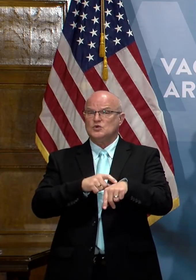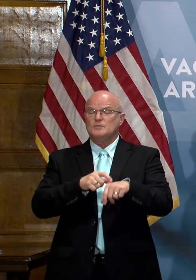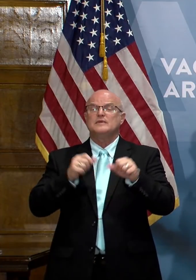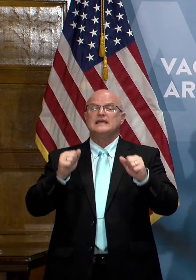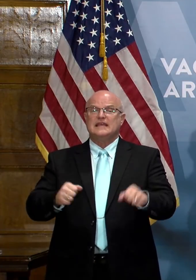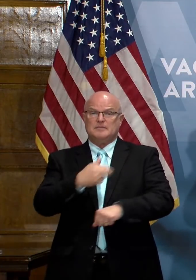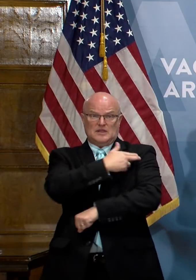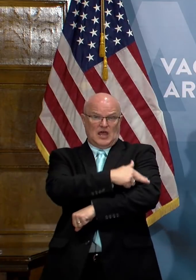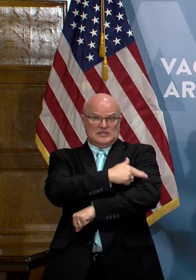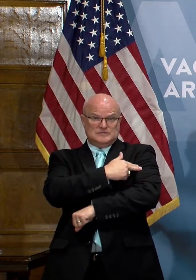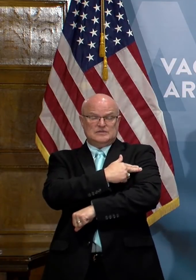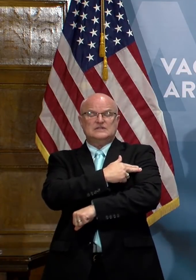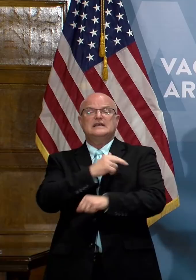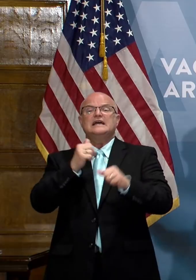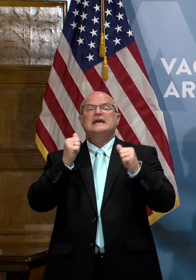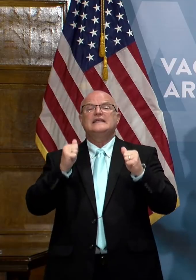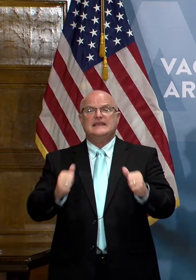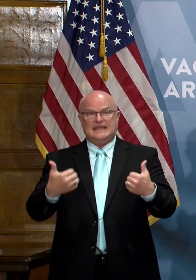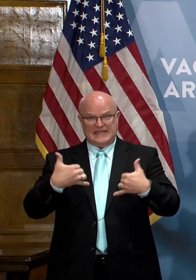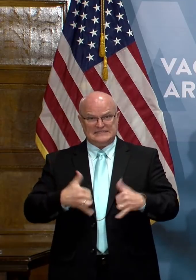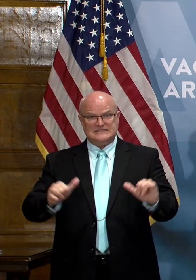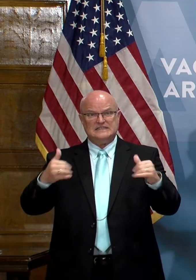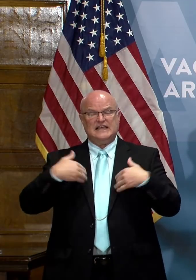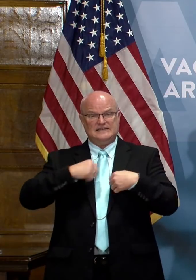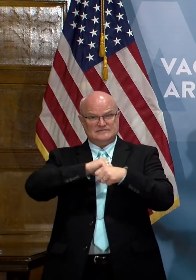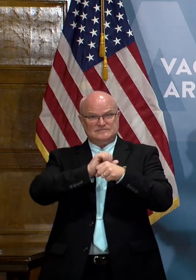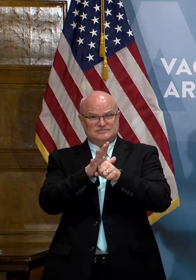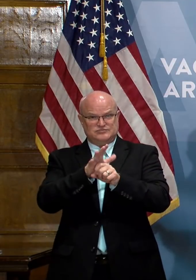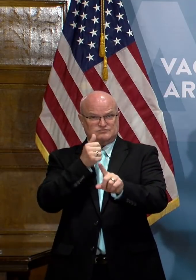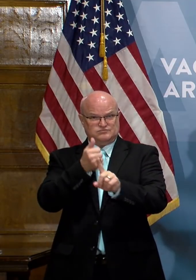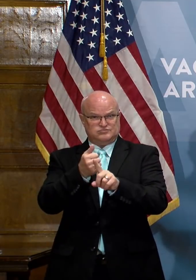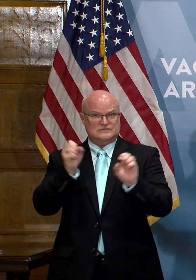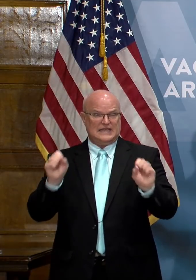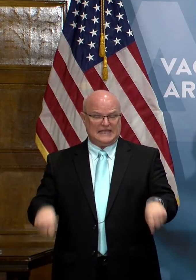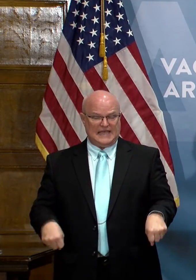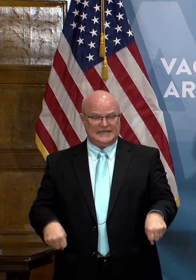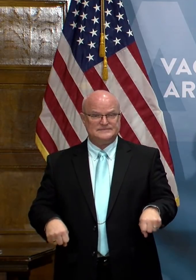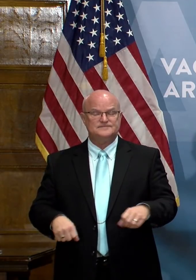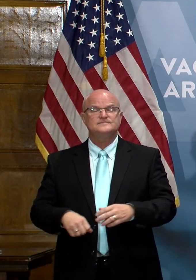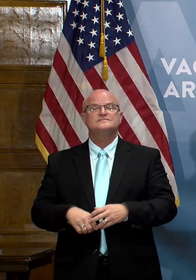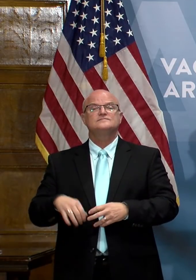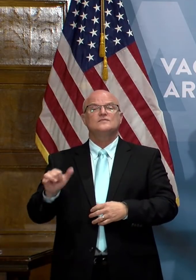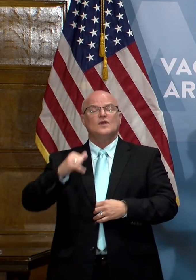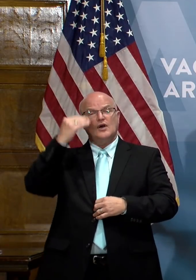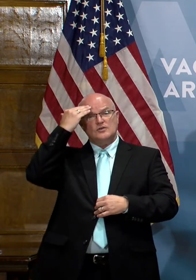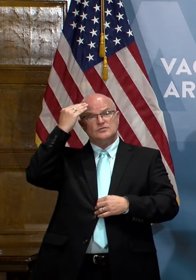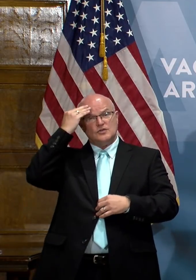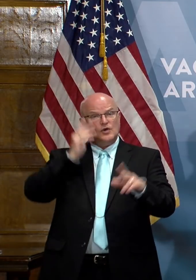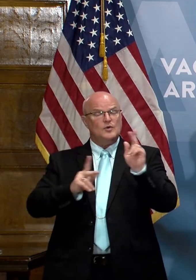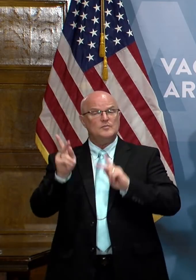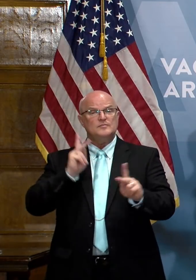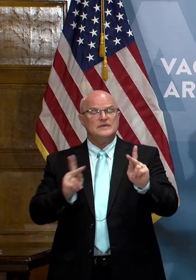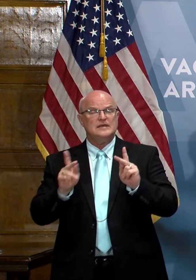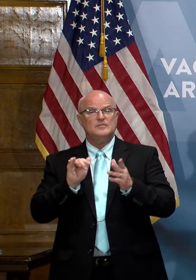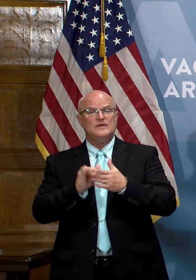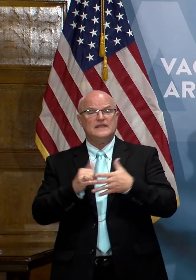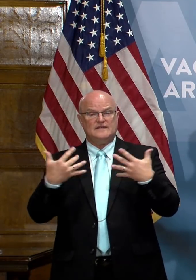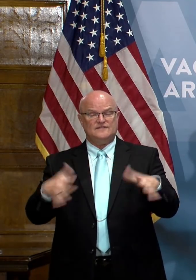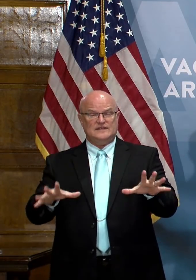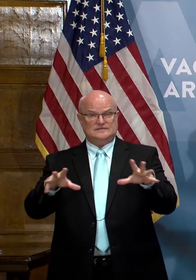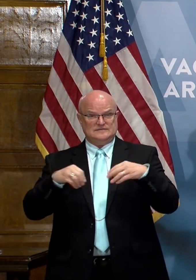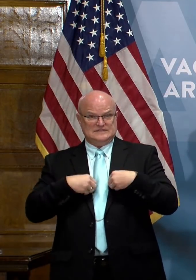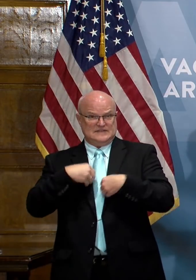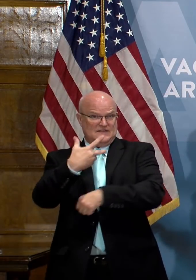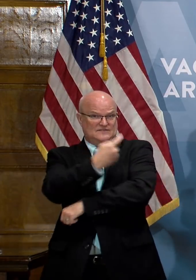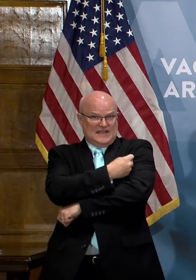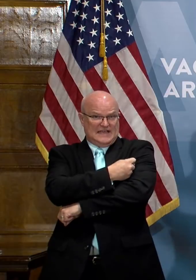can be hospitalized and they can still have disease. And then we also know that individuals that did receive the